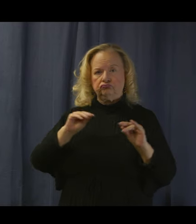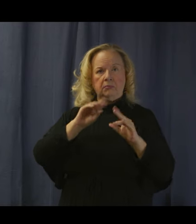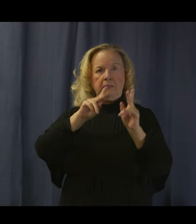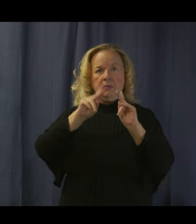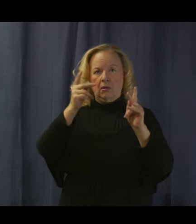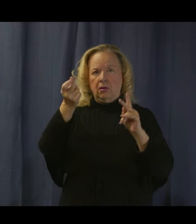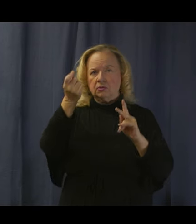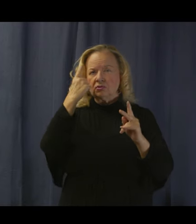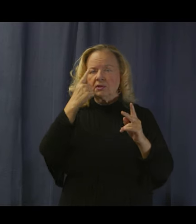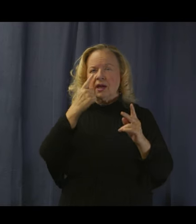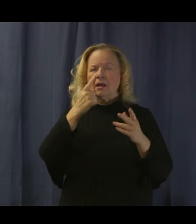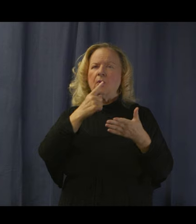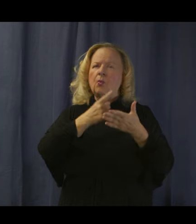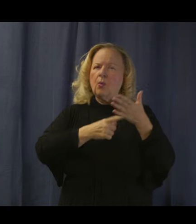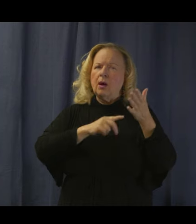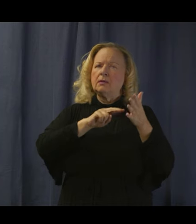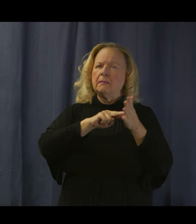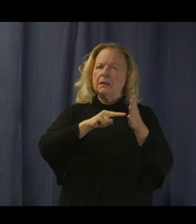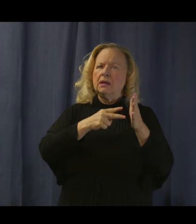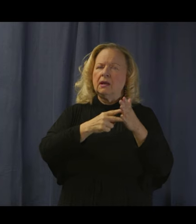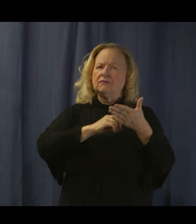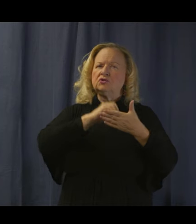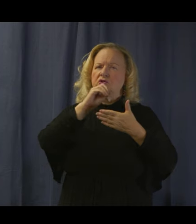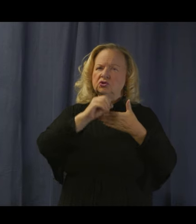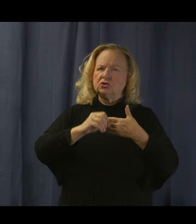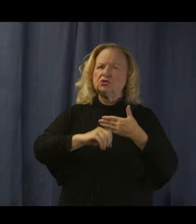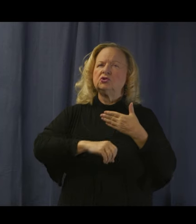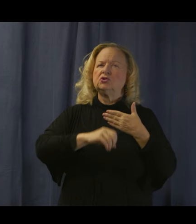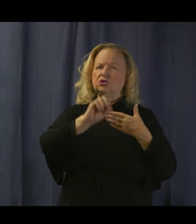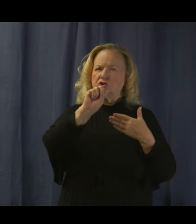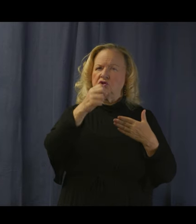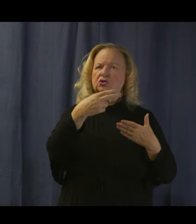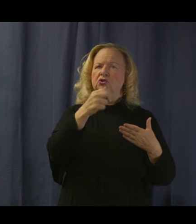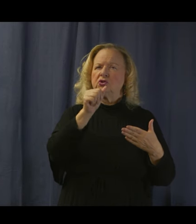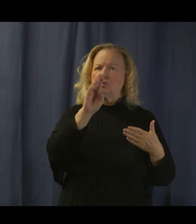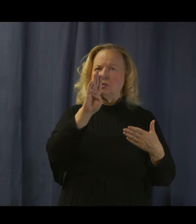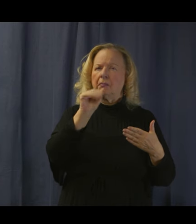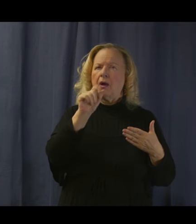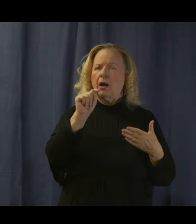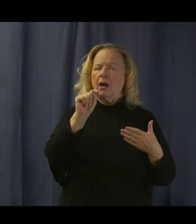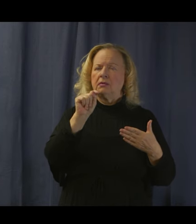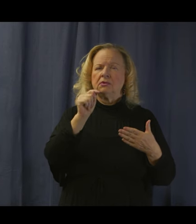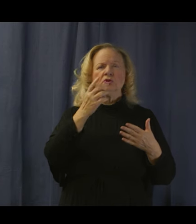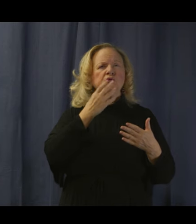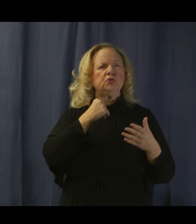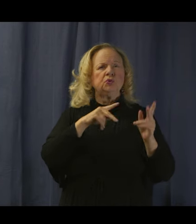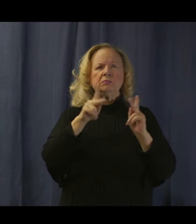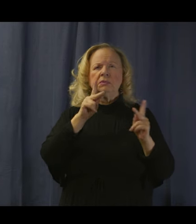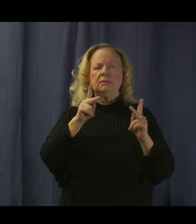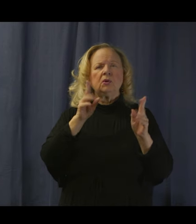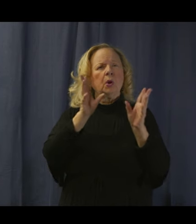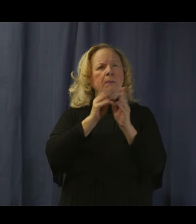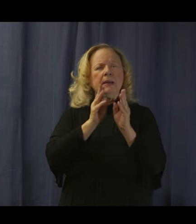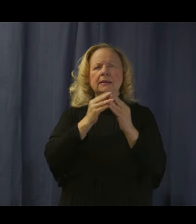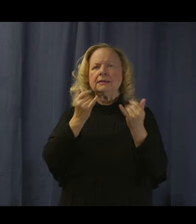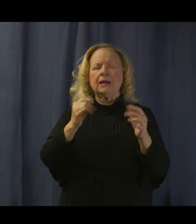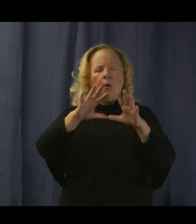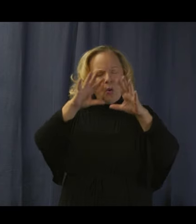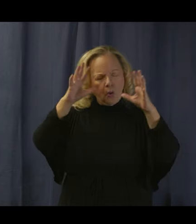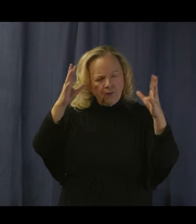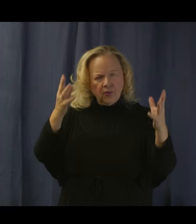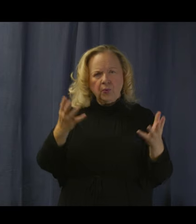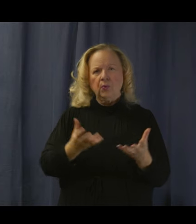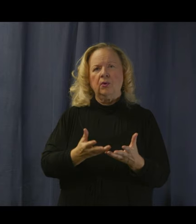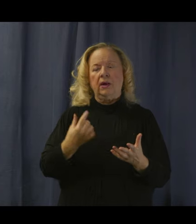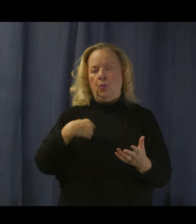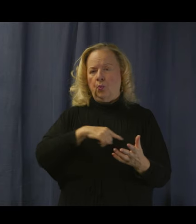And we're literally, all the Jewish people are meeting all over the world today. And, you know, here we're meeting, and there's non-Jews